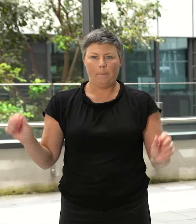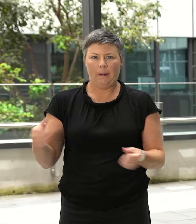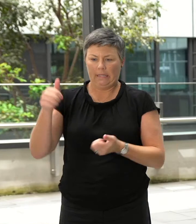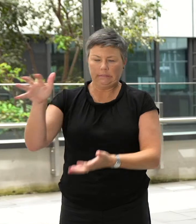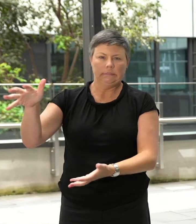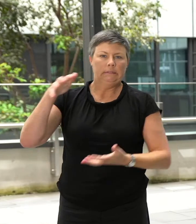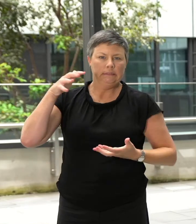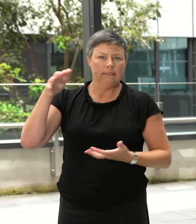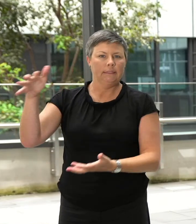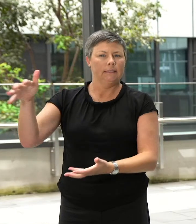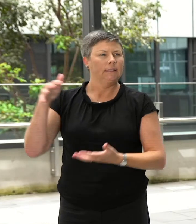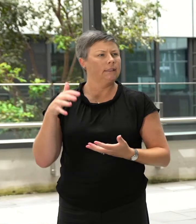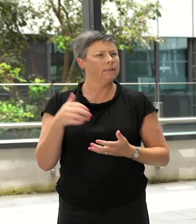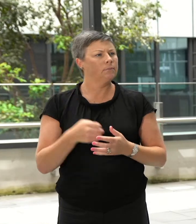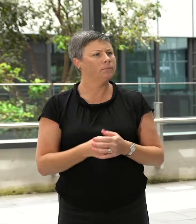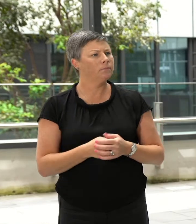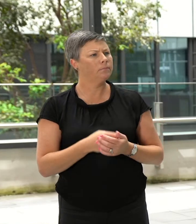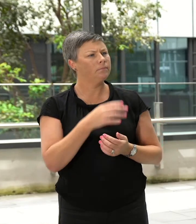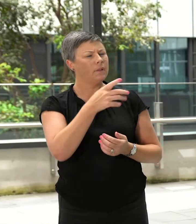starting.